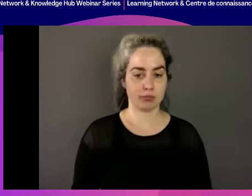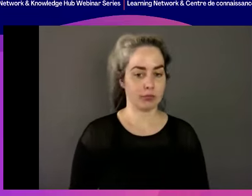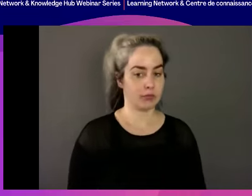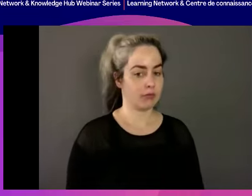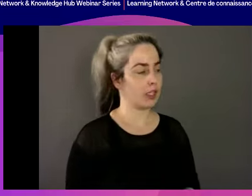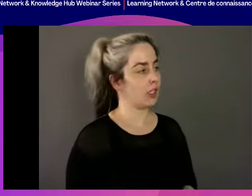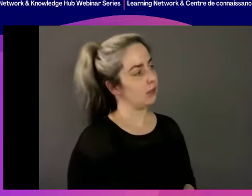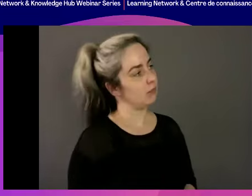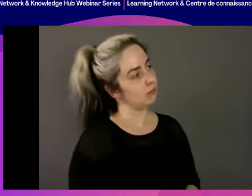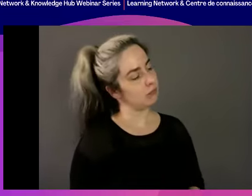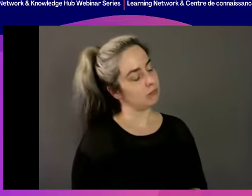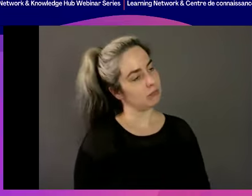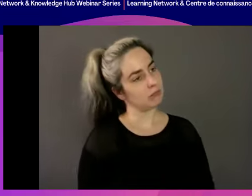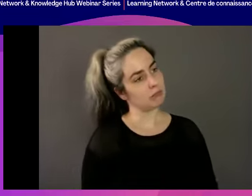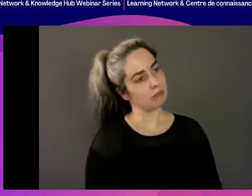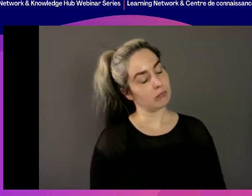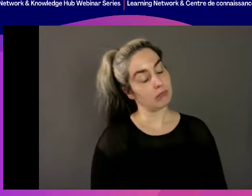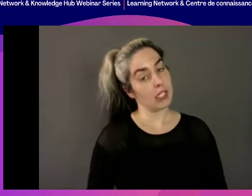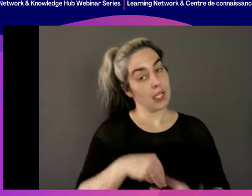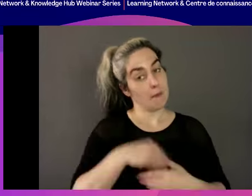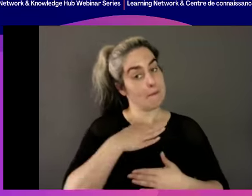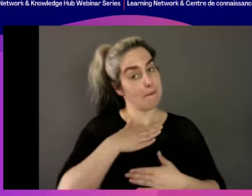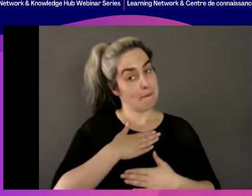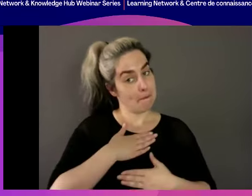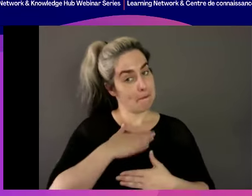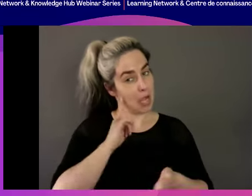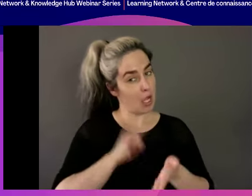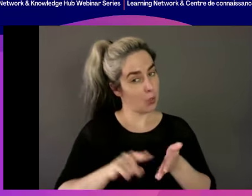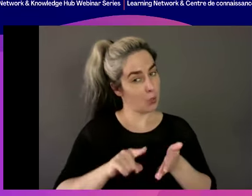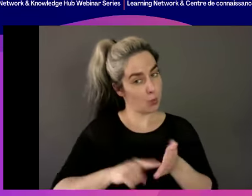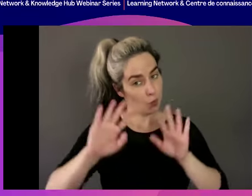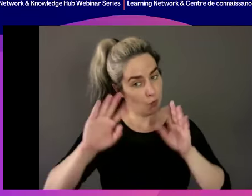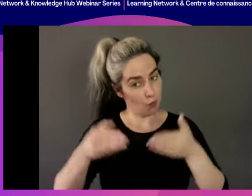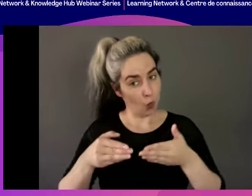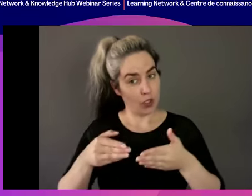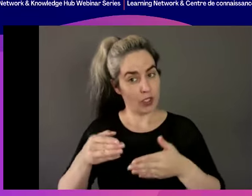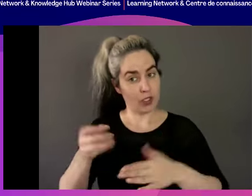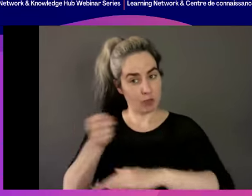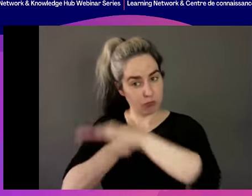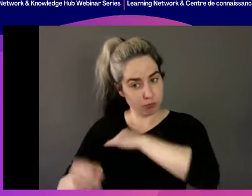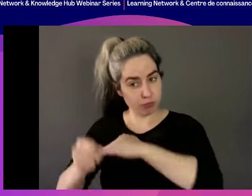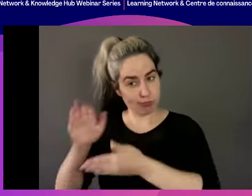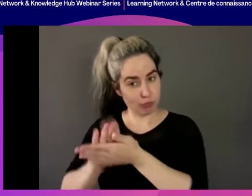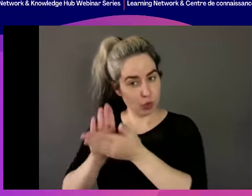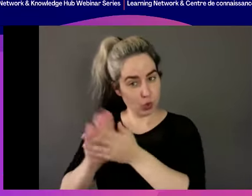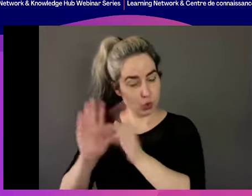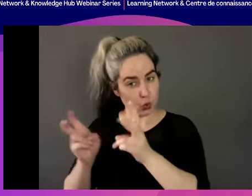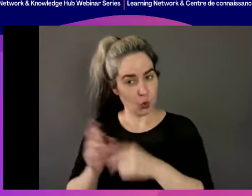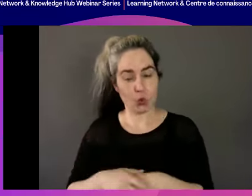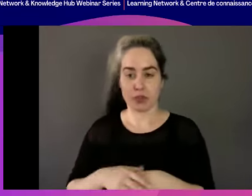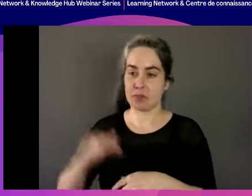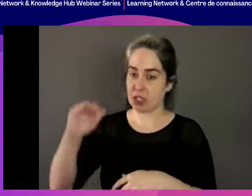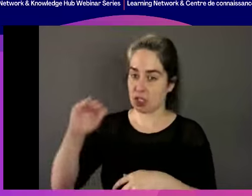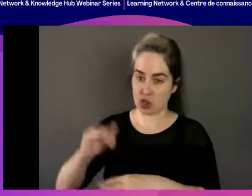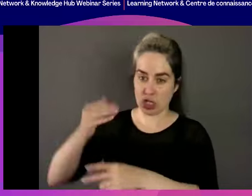I would say, like, within my research focused on residential schools and child welfare system, I would just say